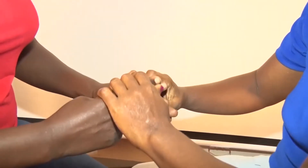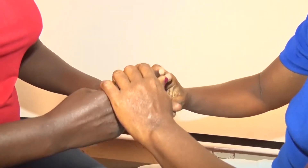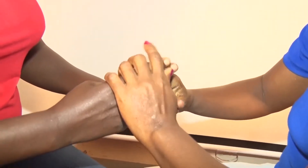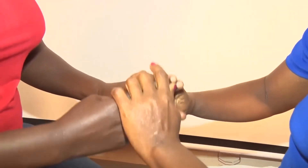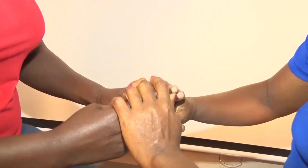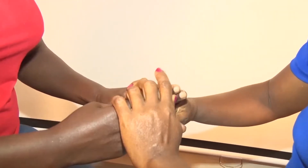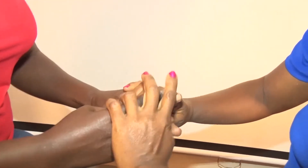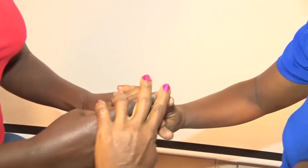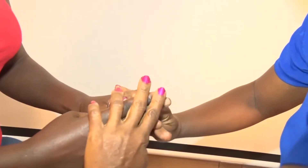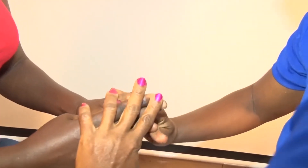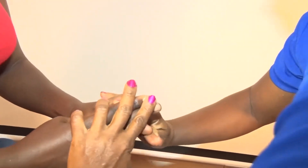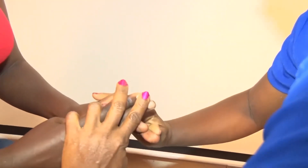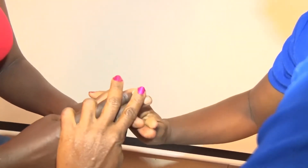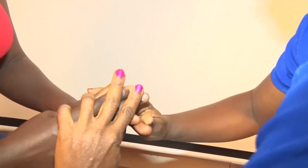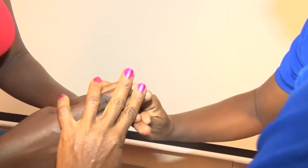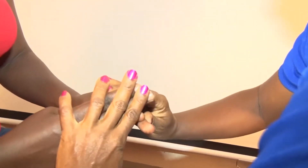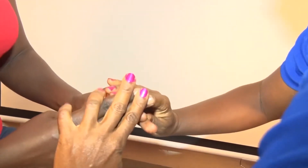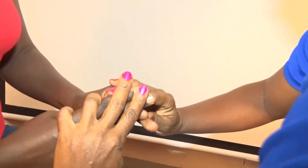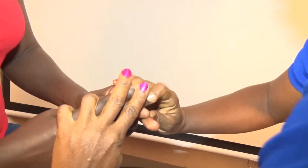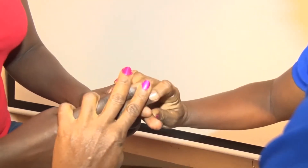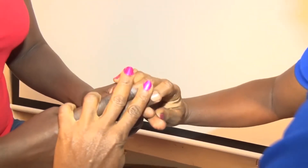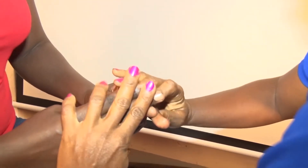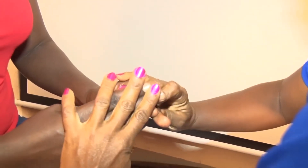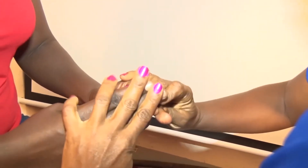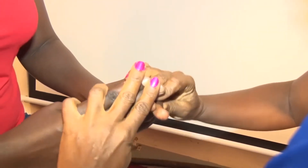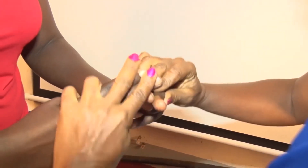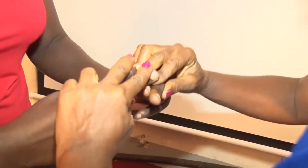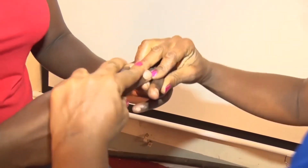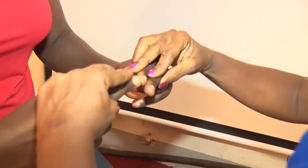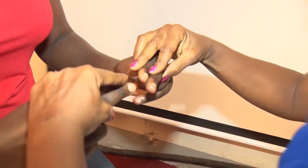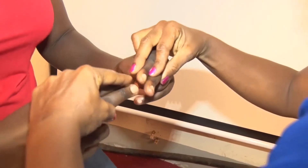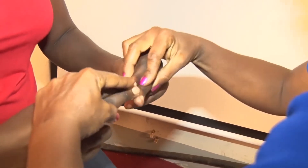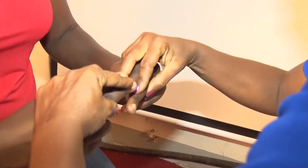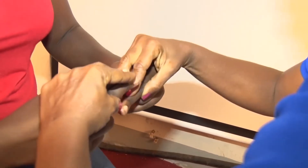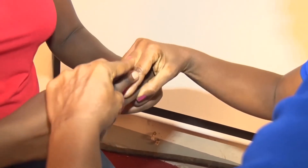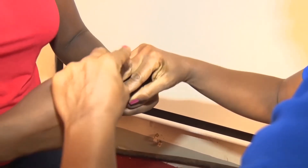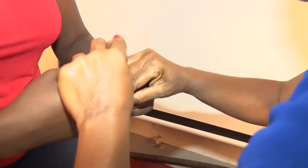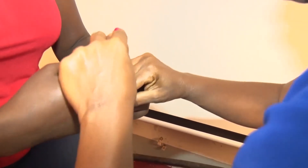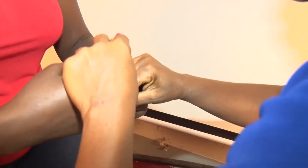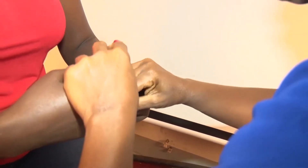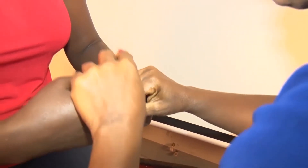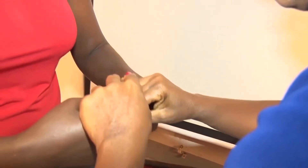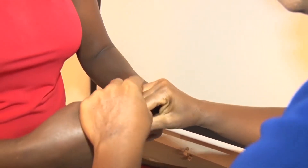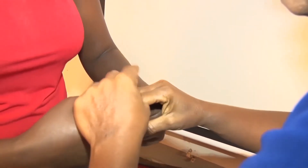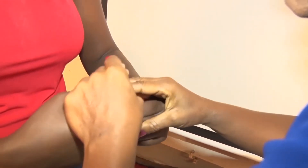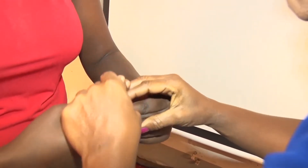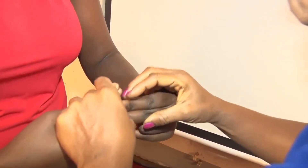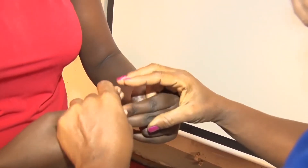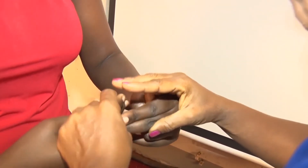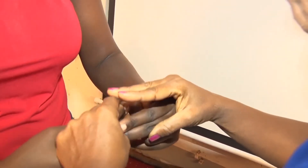flexible. That is why it is important to adopt an appropriate sitting posture or standing posture. Because